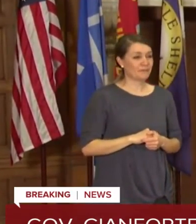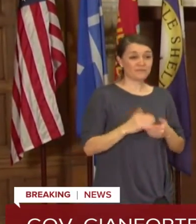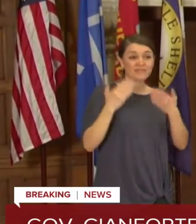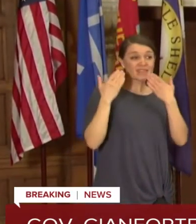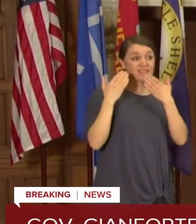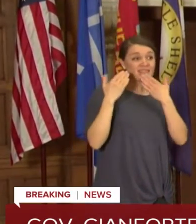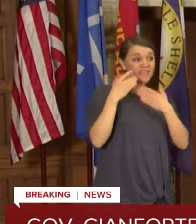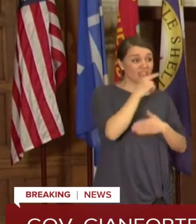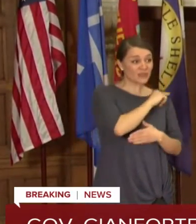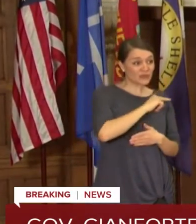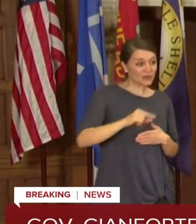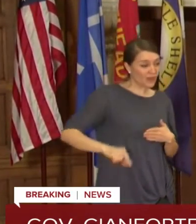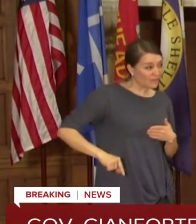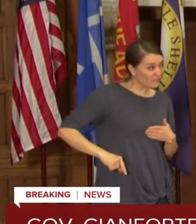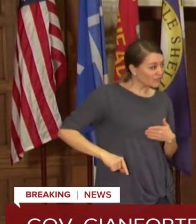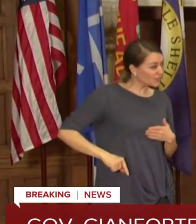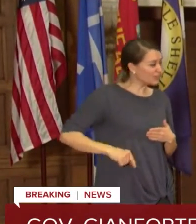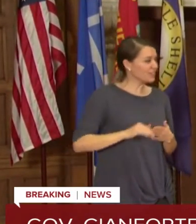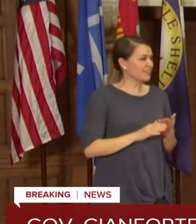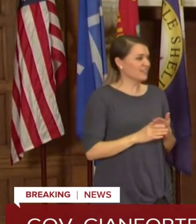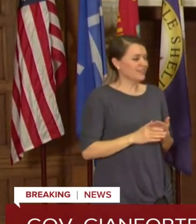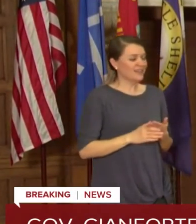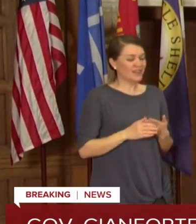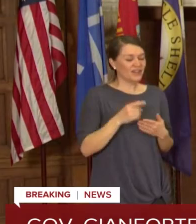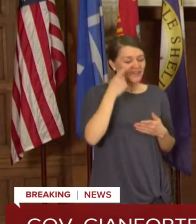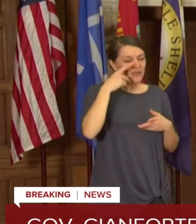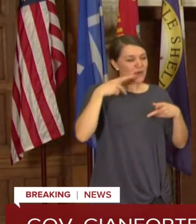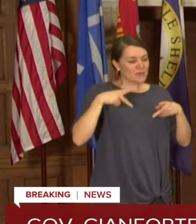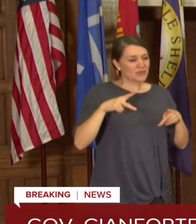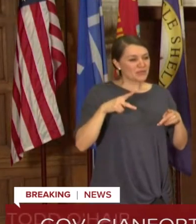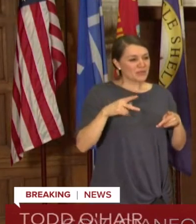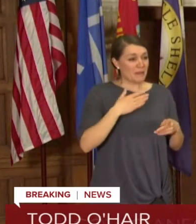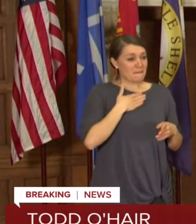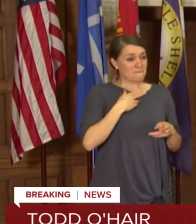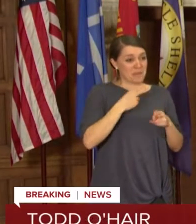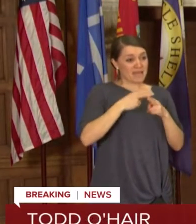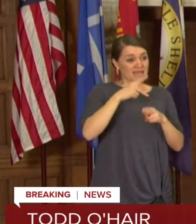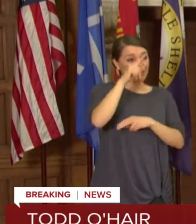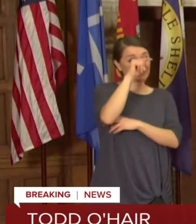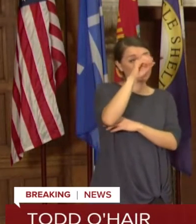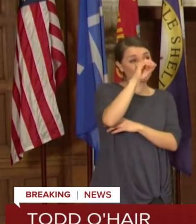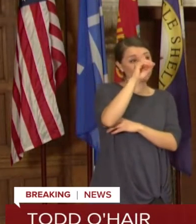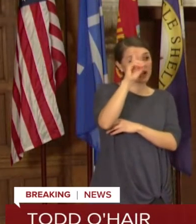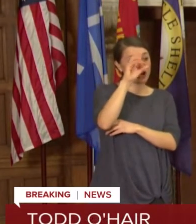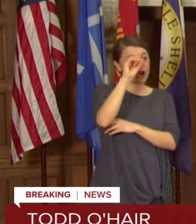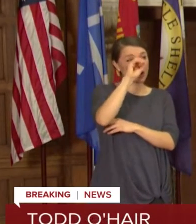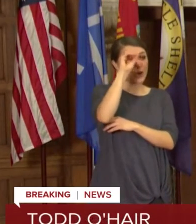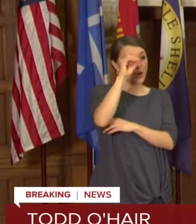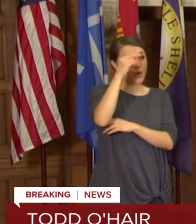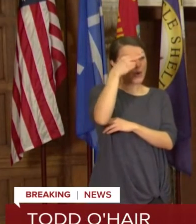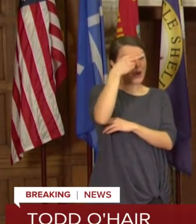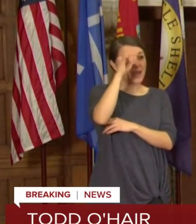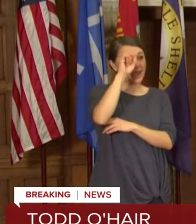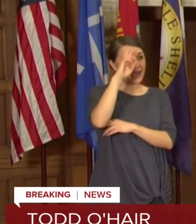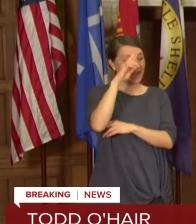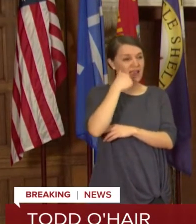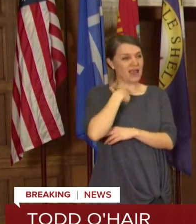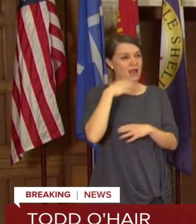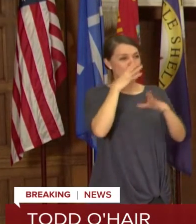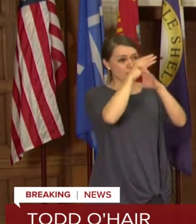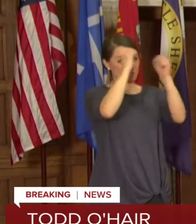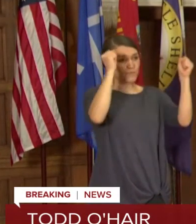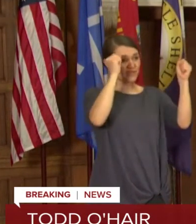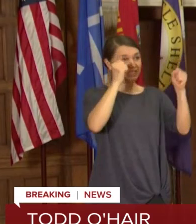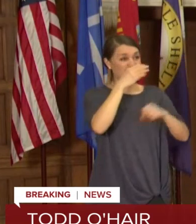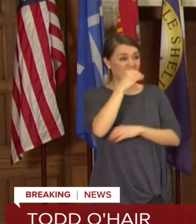Thank you, Governor Gianforte, for this opportunity. My name's Todd O'Hare. I'm the President and CEO of the